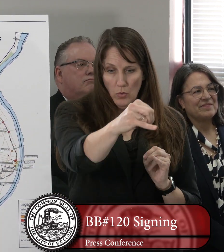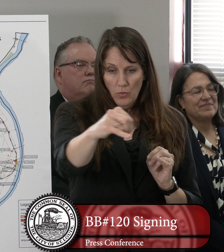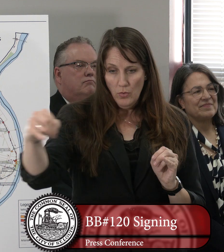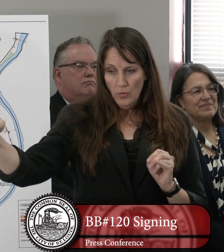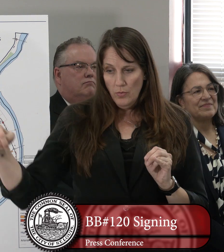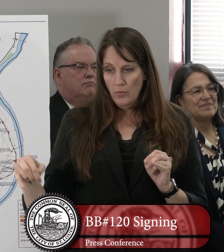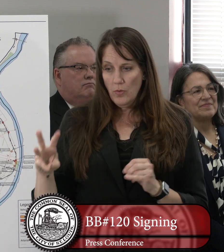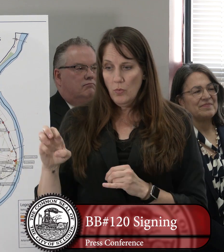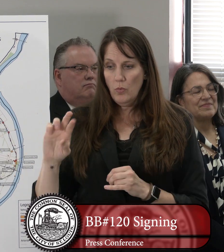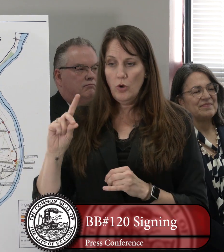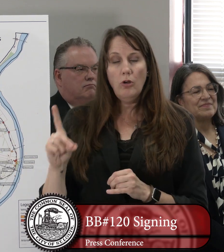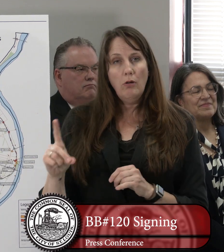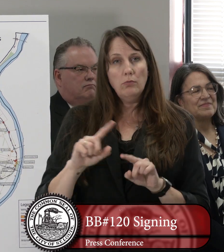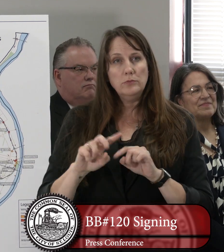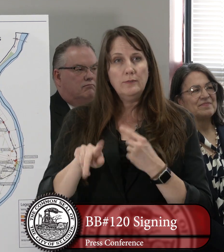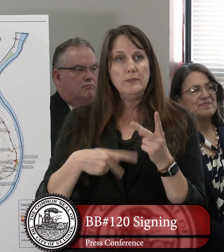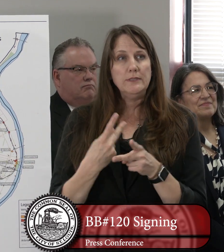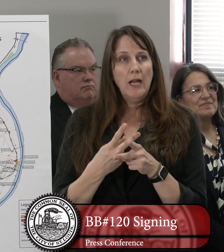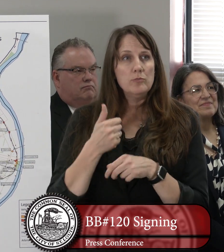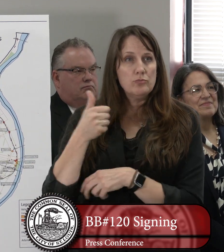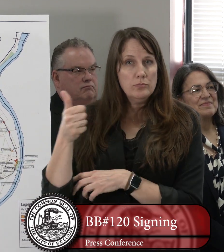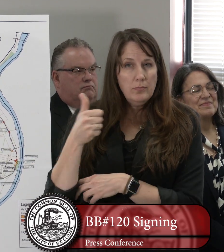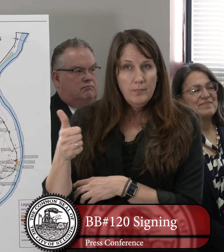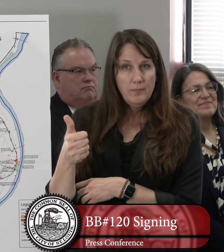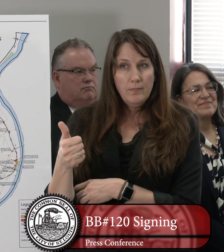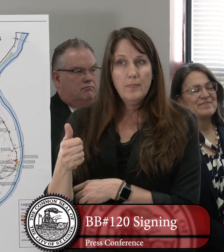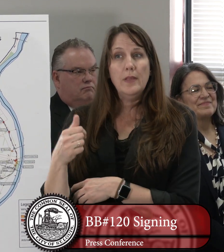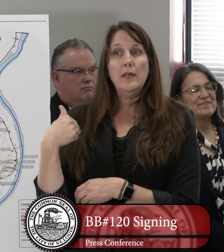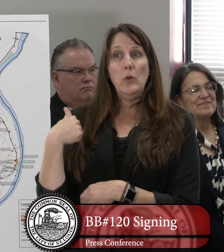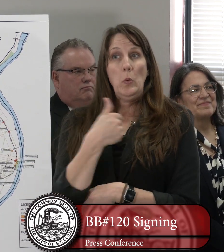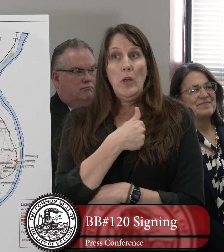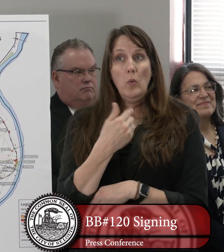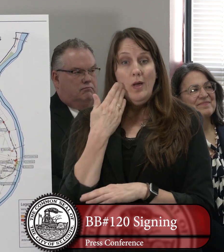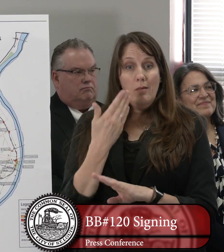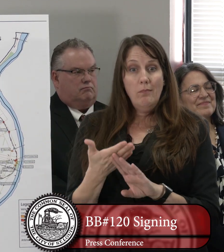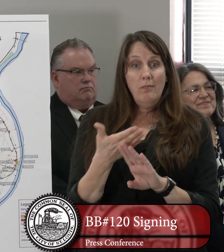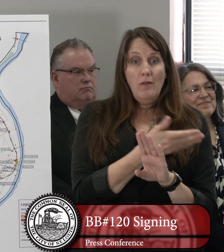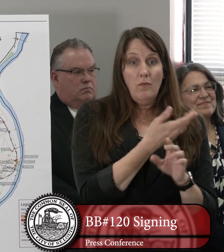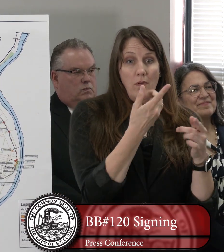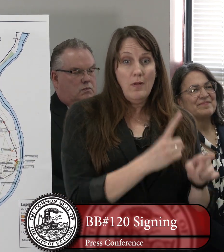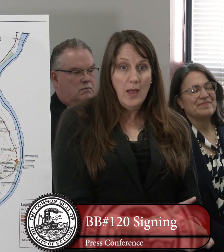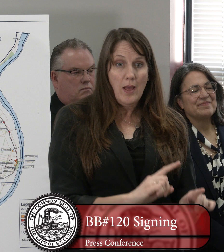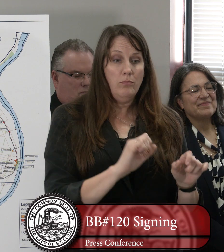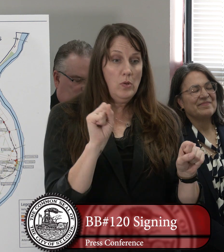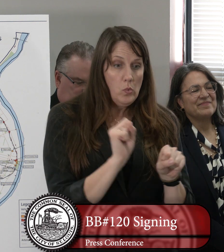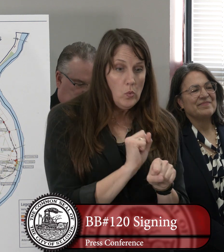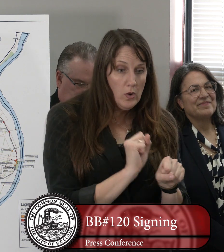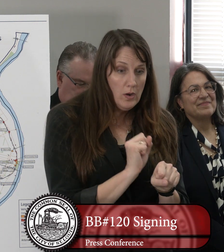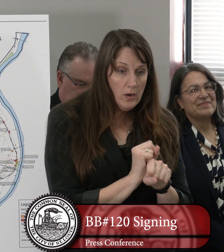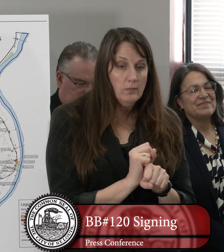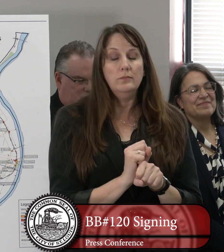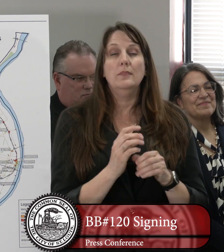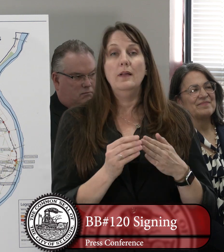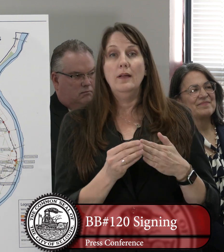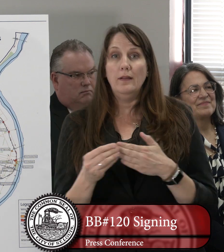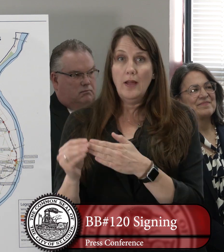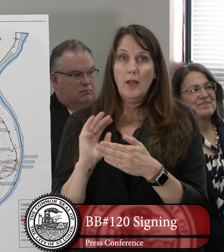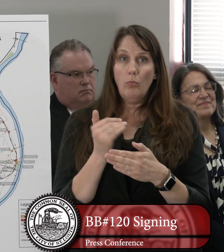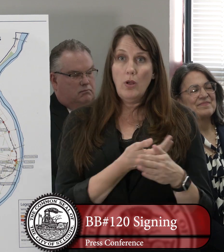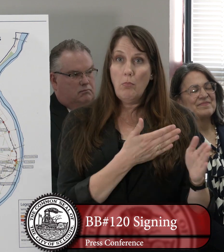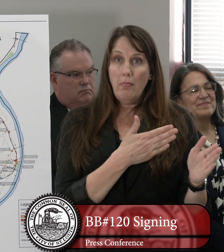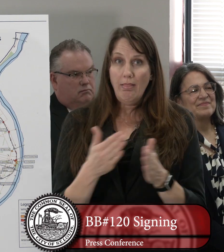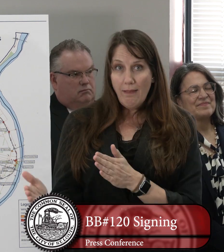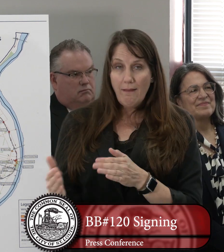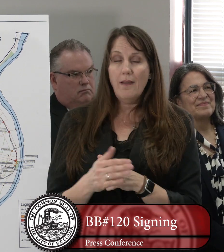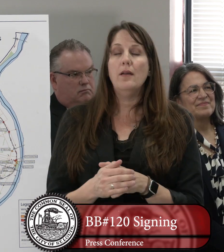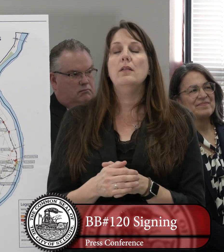different modes of transportation. We will be working proactively, guided by our completed and adopted mobility plan that will shape a